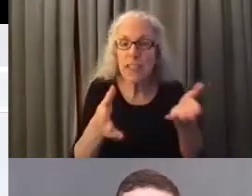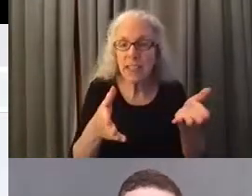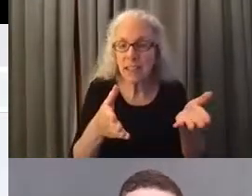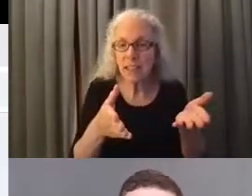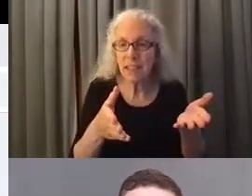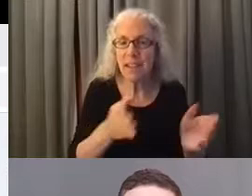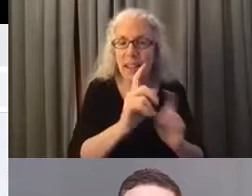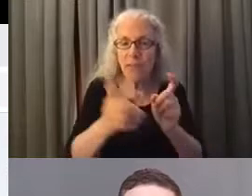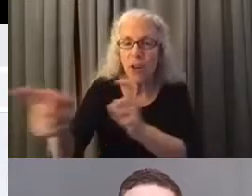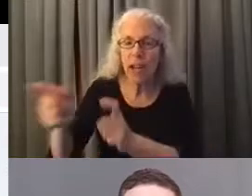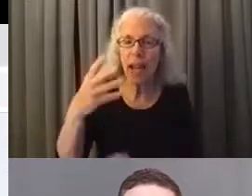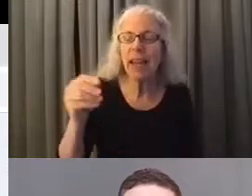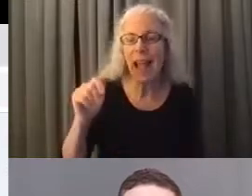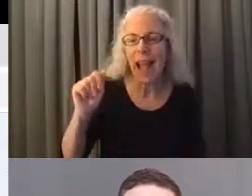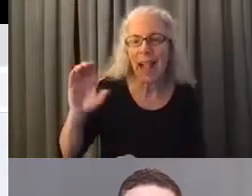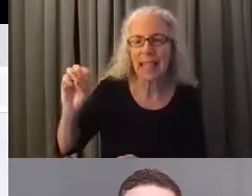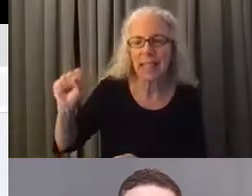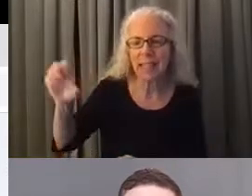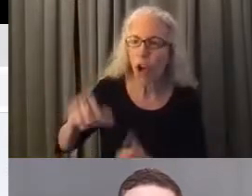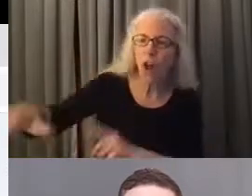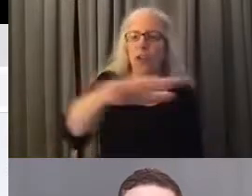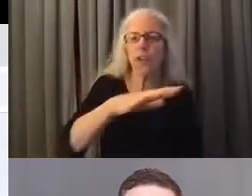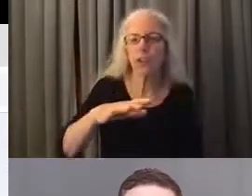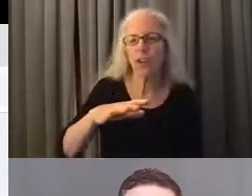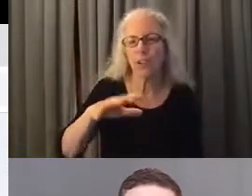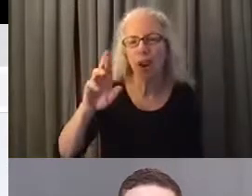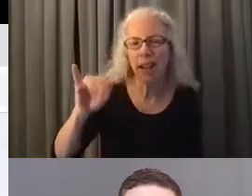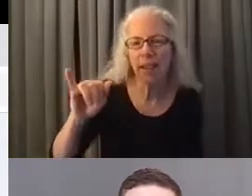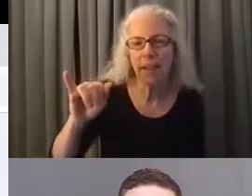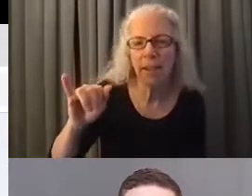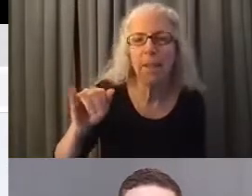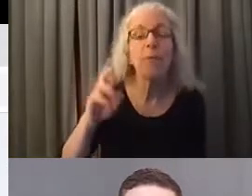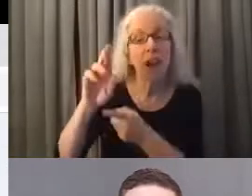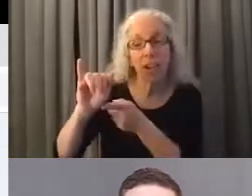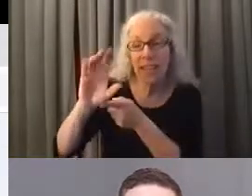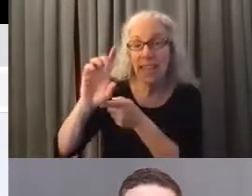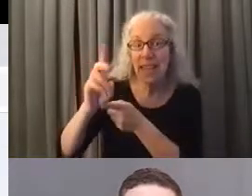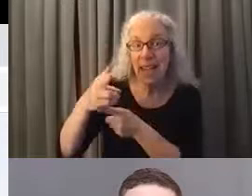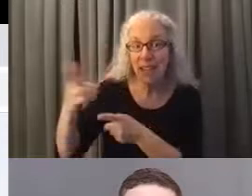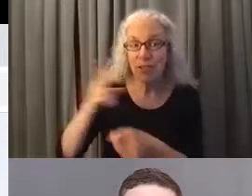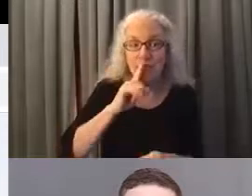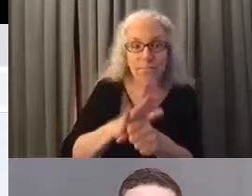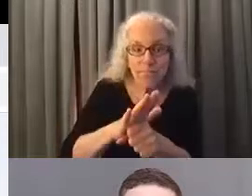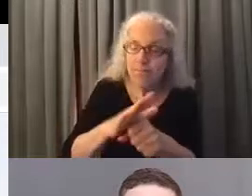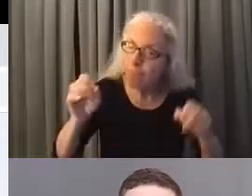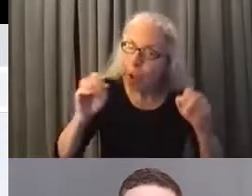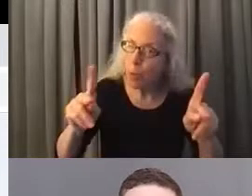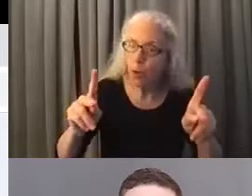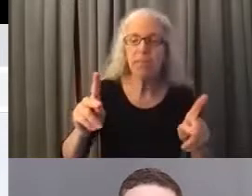State. The RICDHH ensures opportunities for every deaf, blind, and hard of